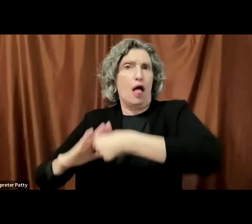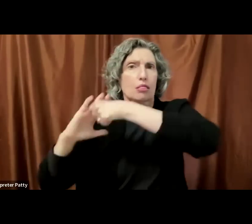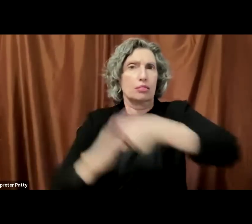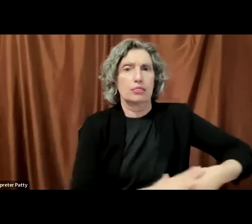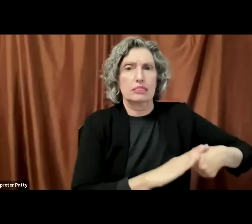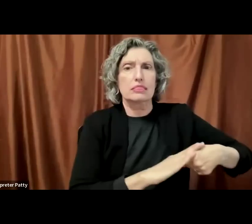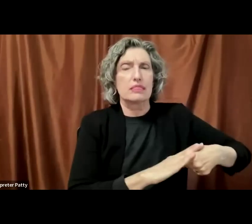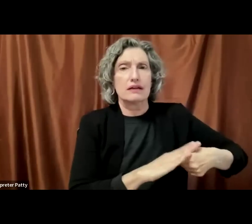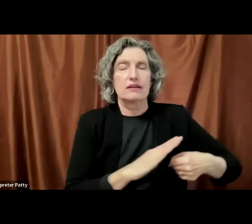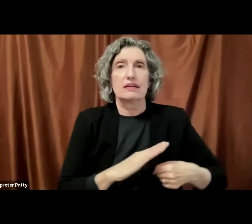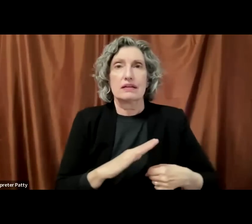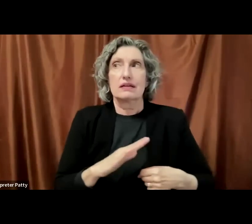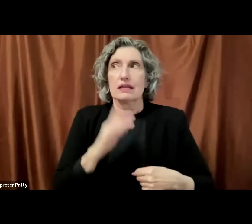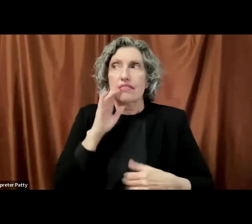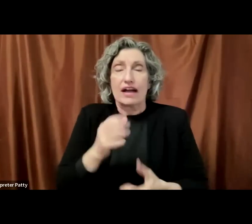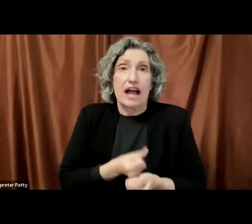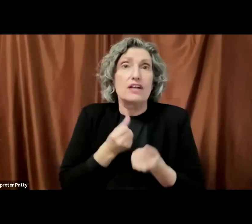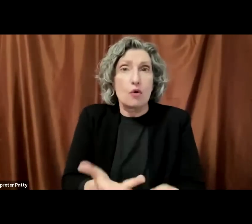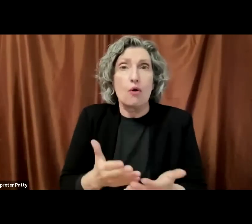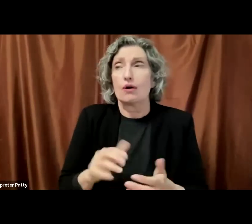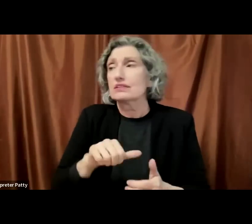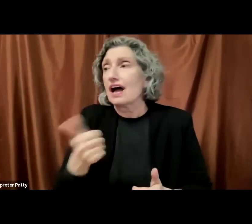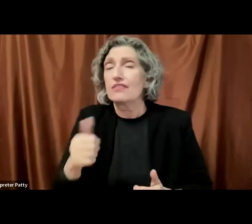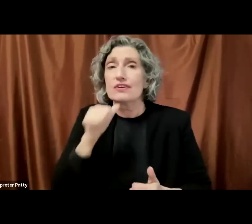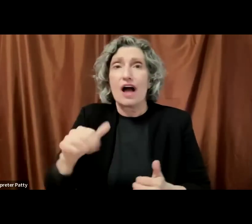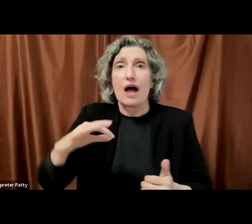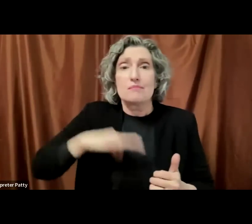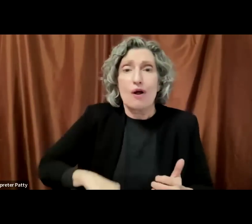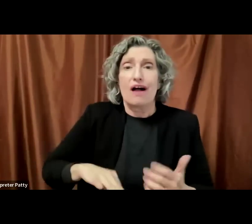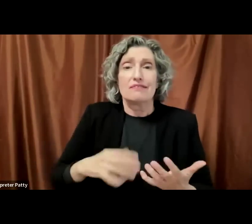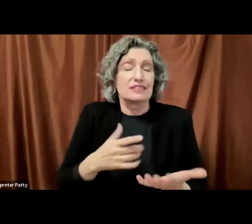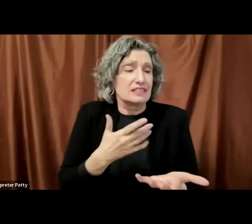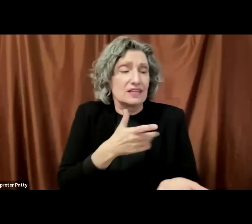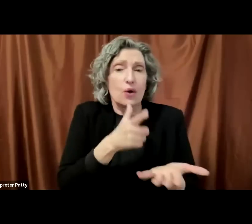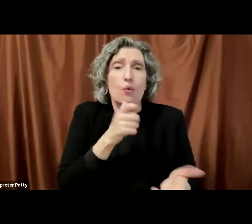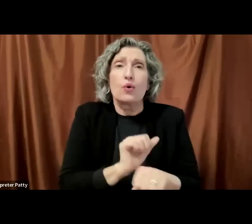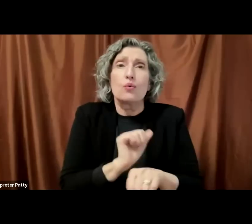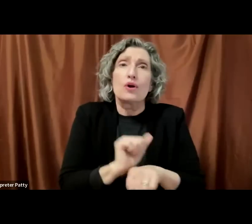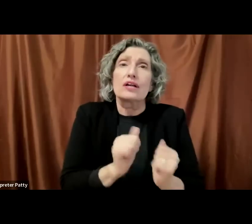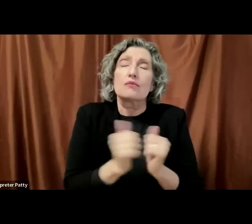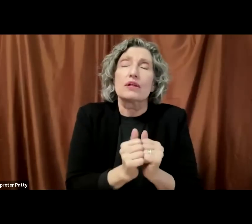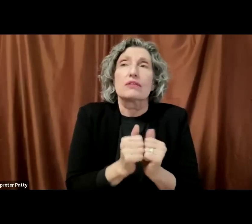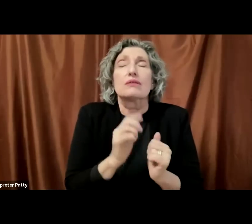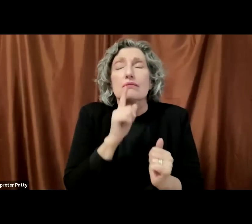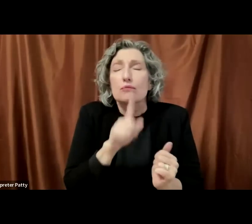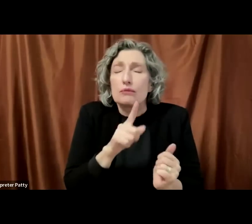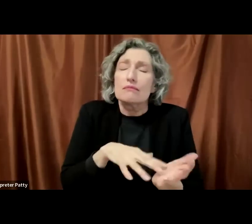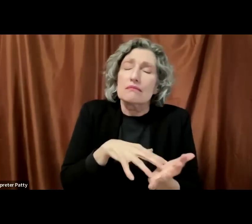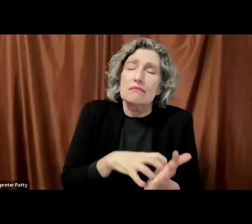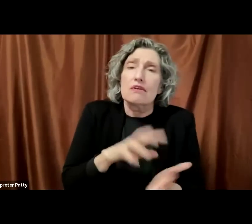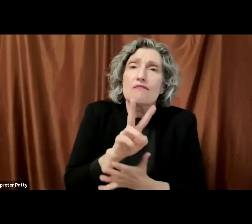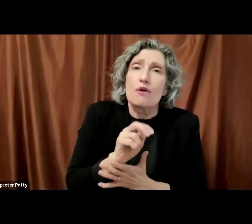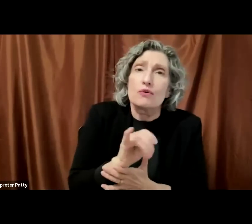have on nonprofits working, especially those working with some of the most marginalized and vulnerable to